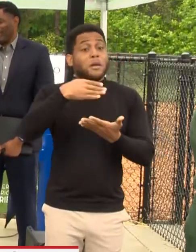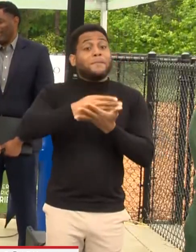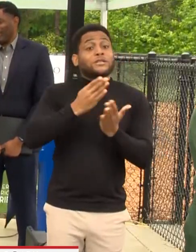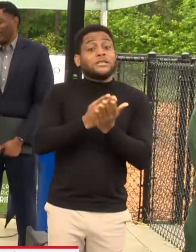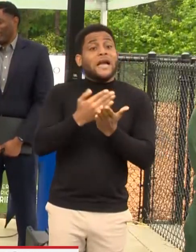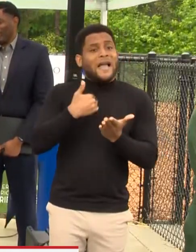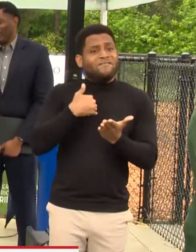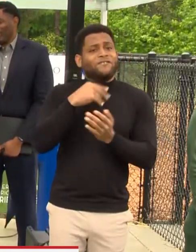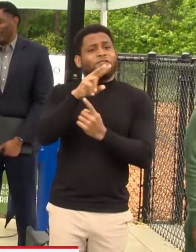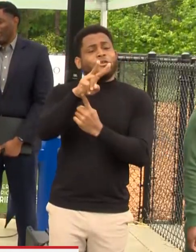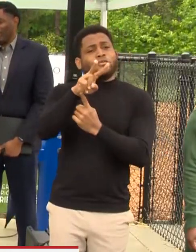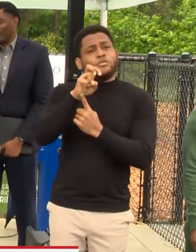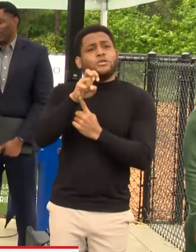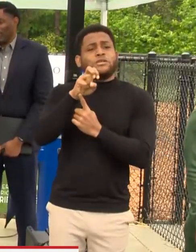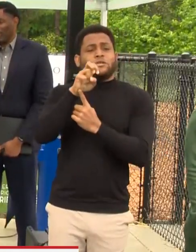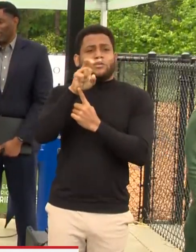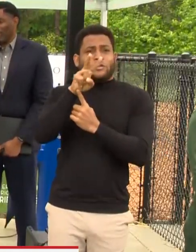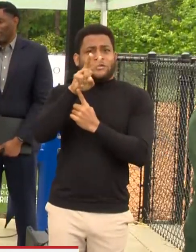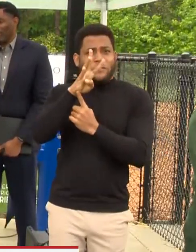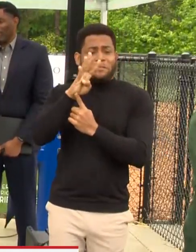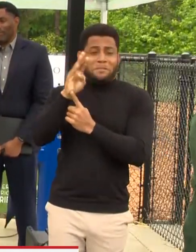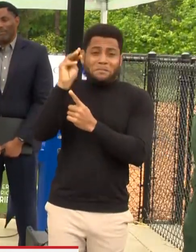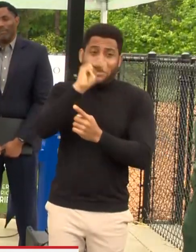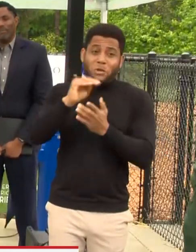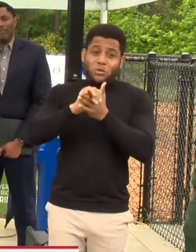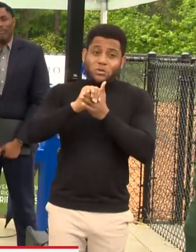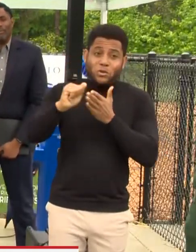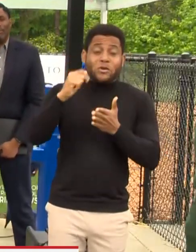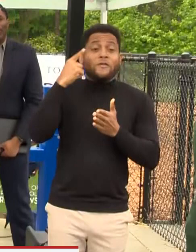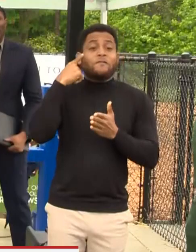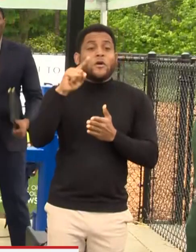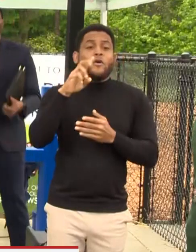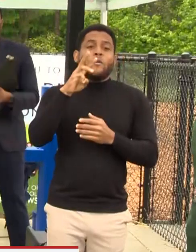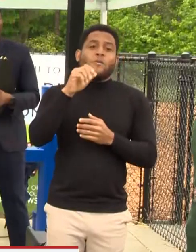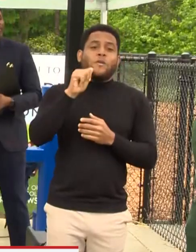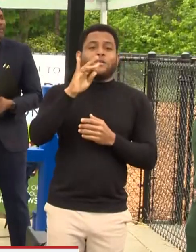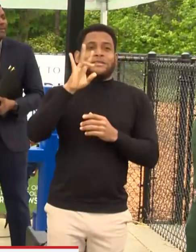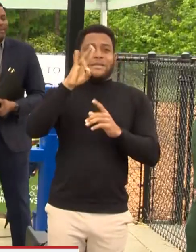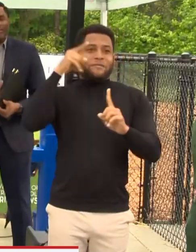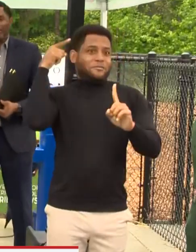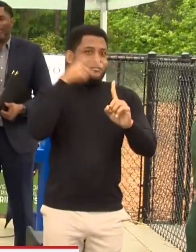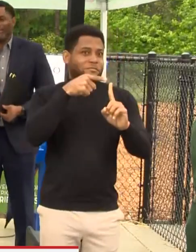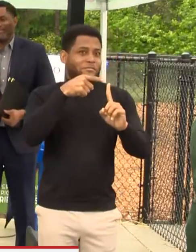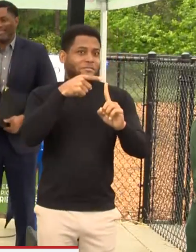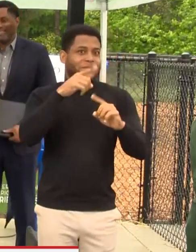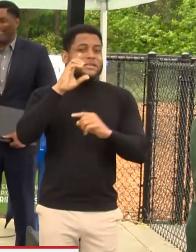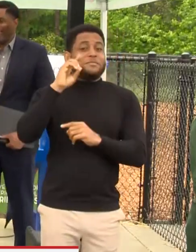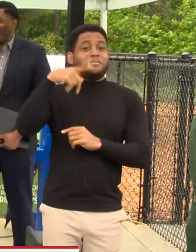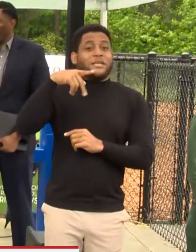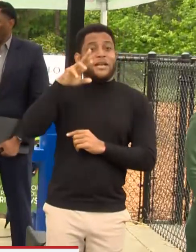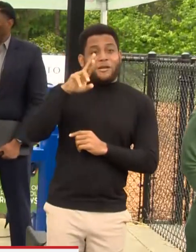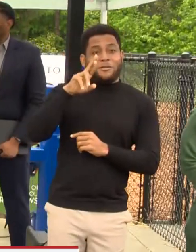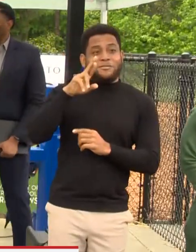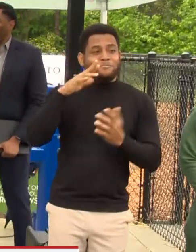$224 million in Ward 7 DPR investments,